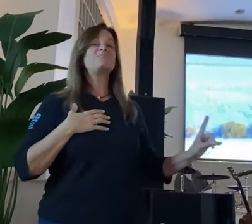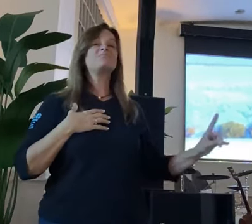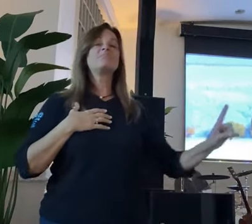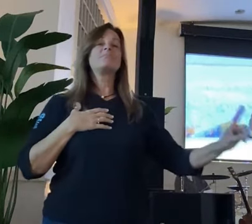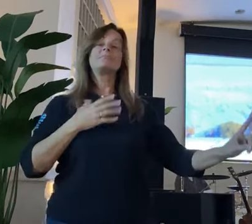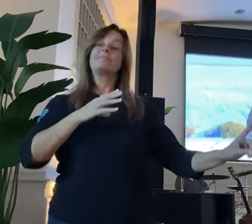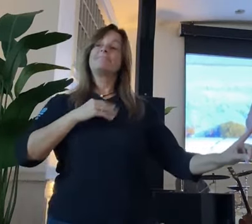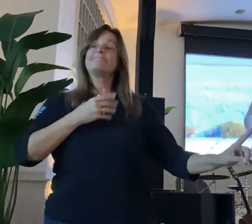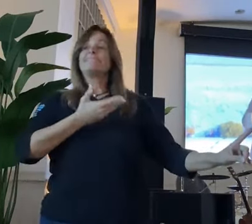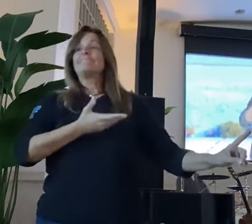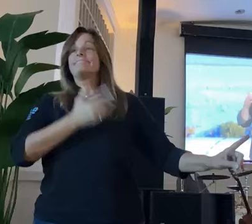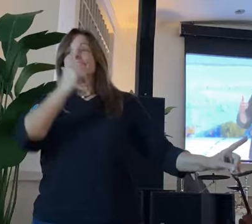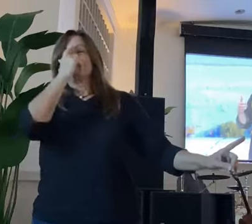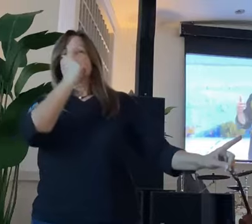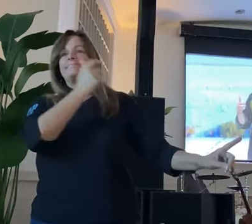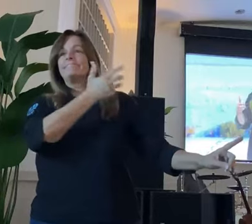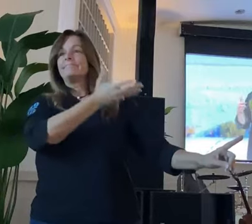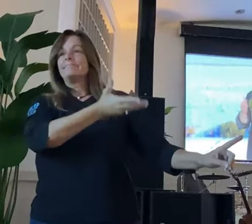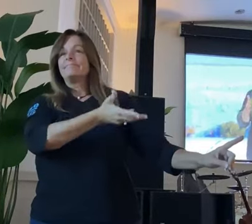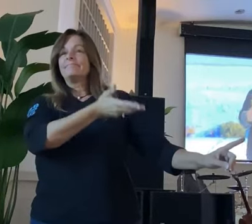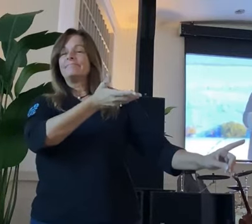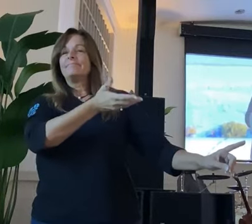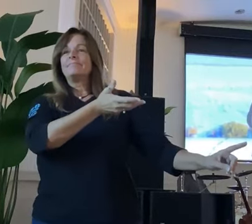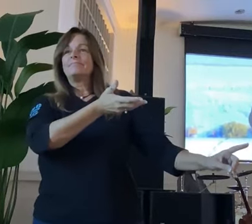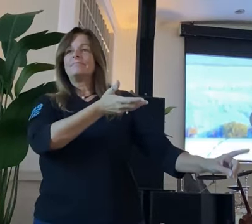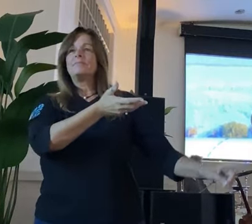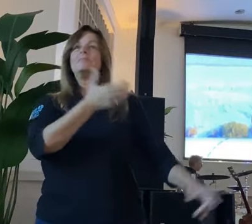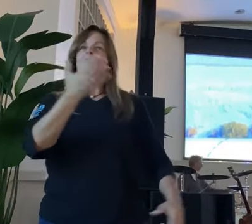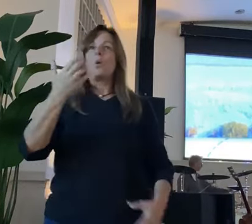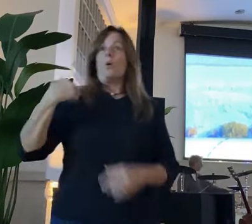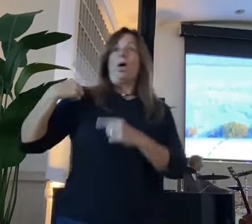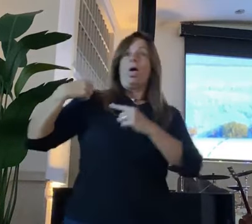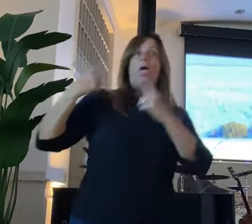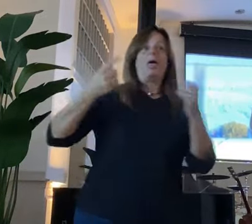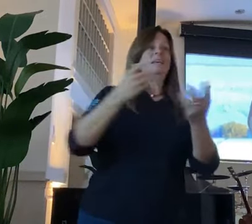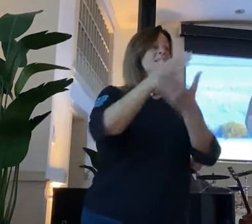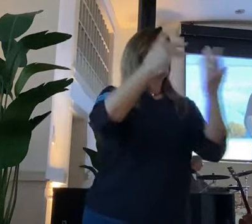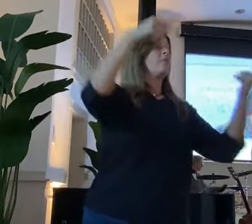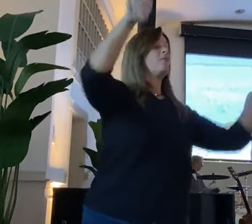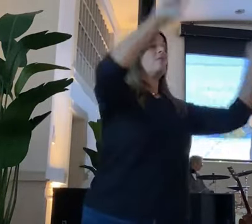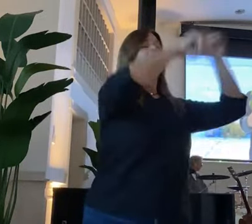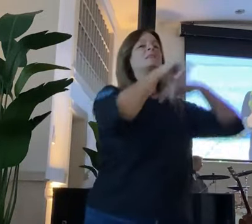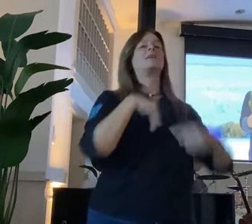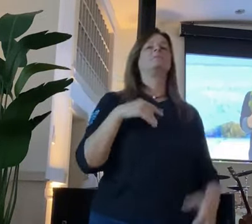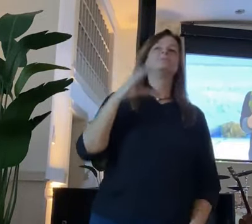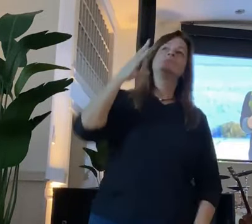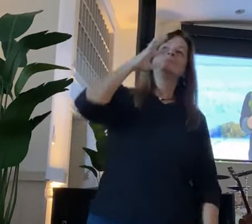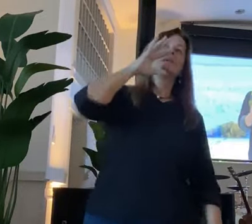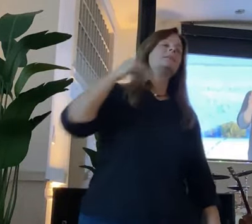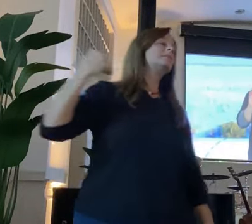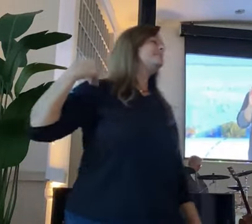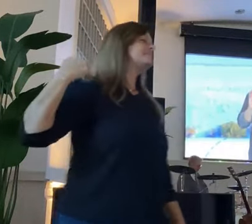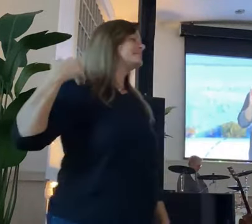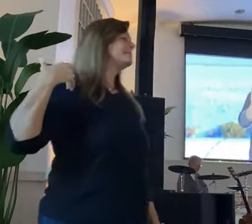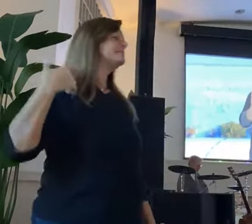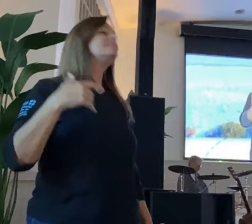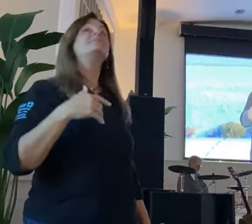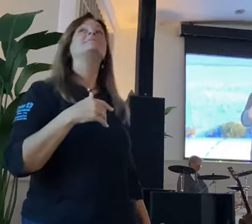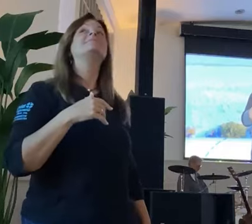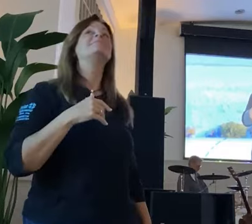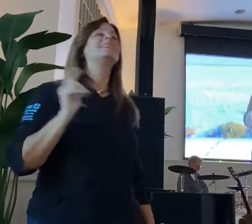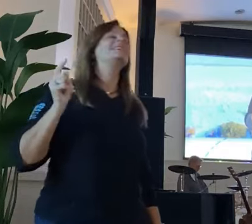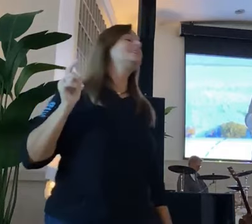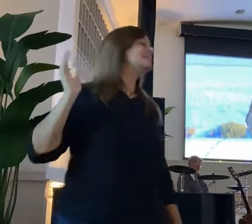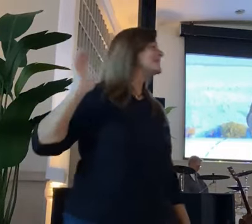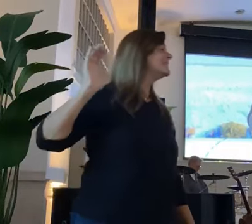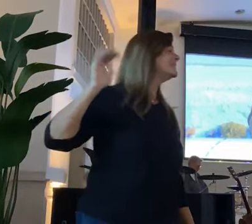because many of us have maybe been ignoring the nudges of the Holy Spirit or the word that He's been trying to direct us in. And the first